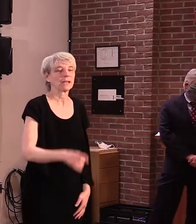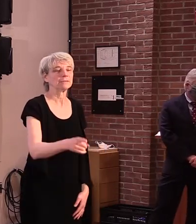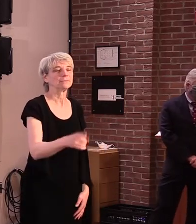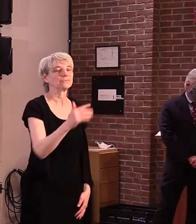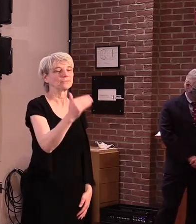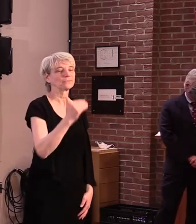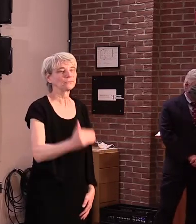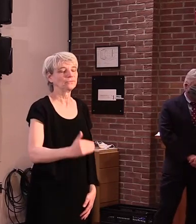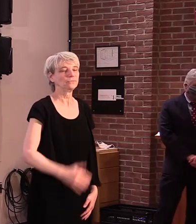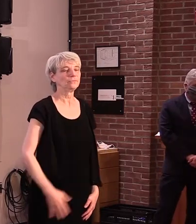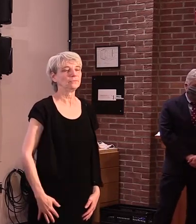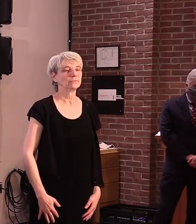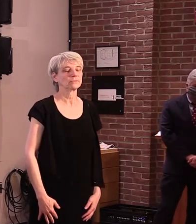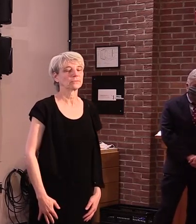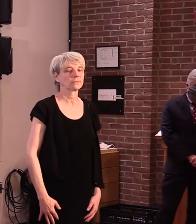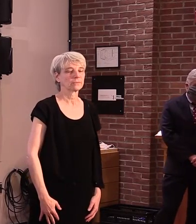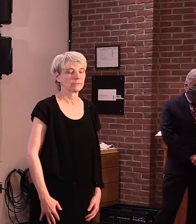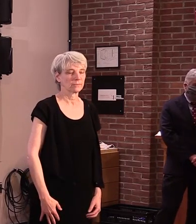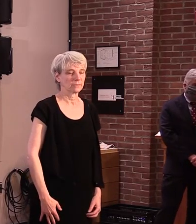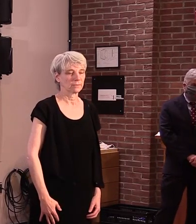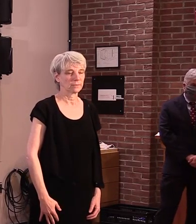Steve, NEK-TV.